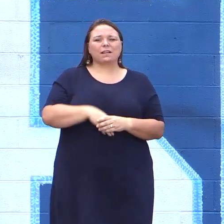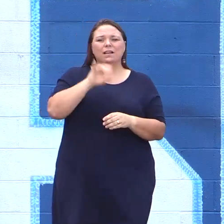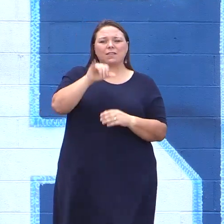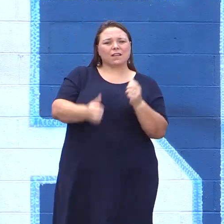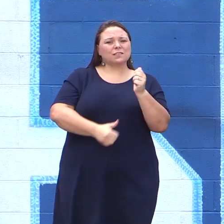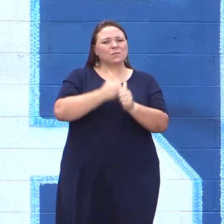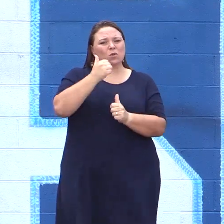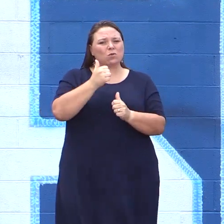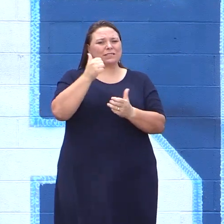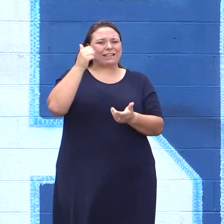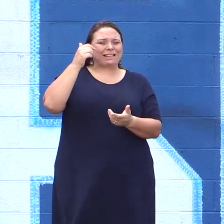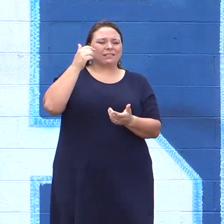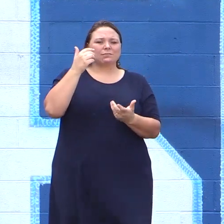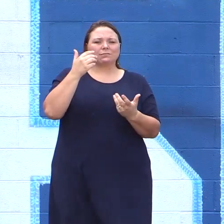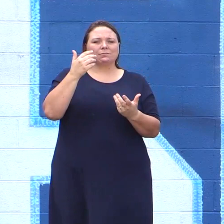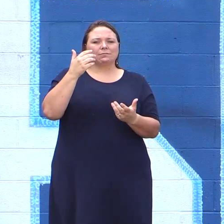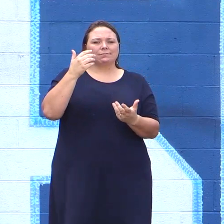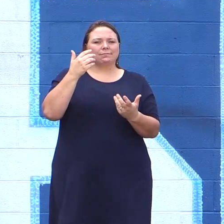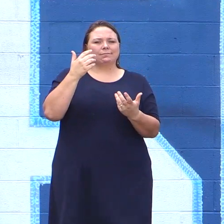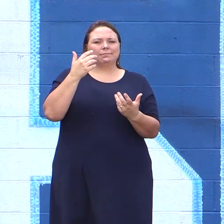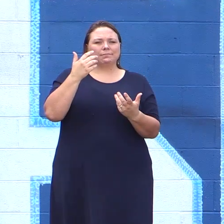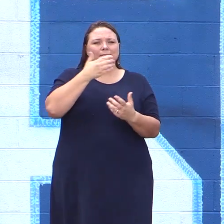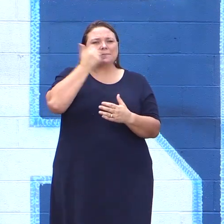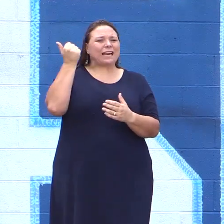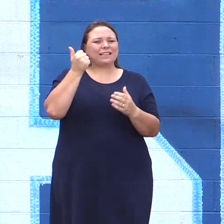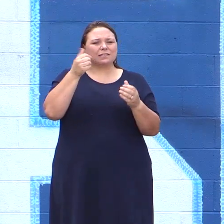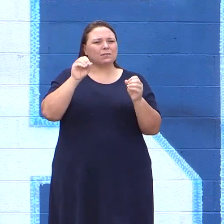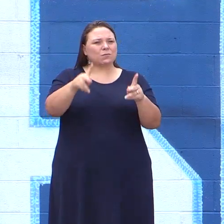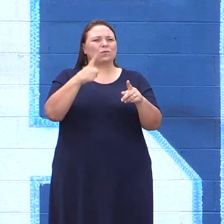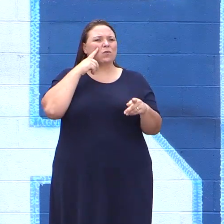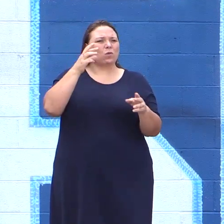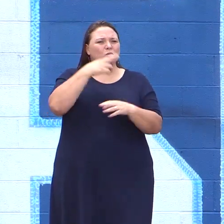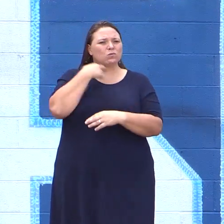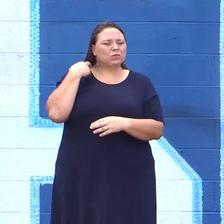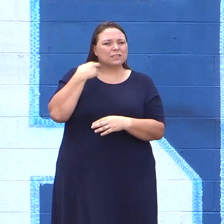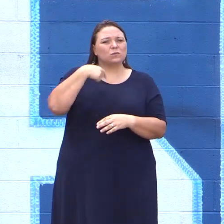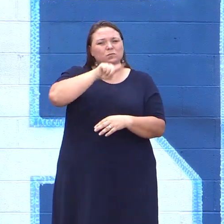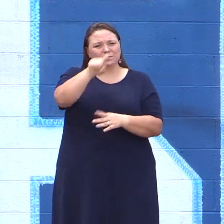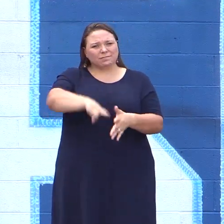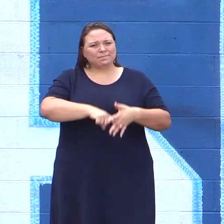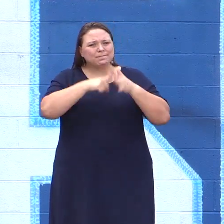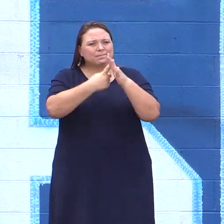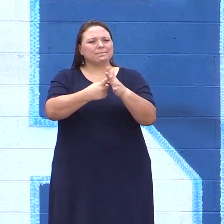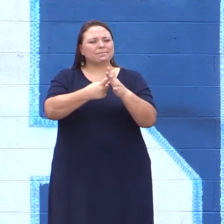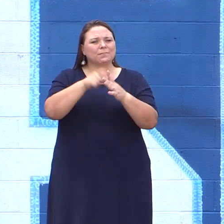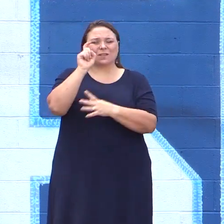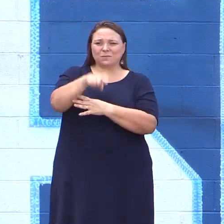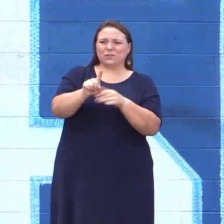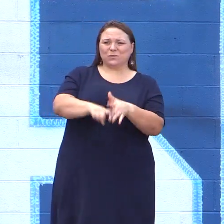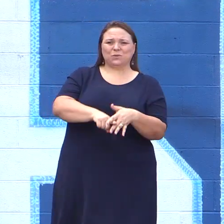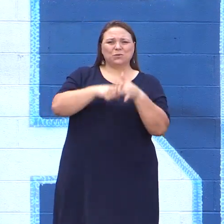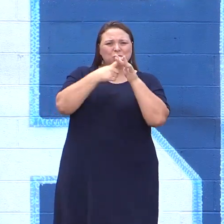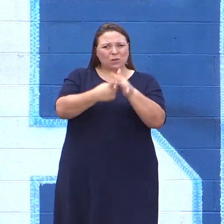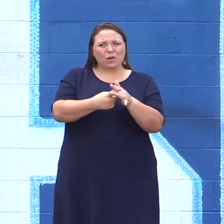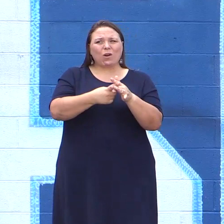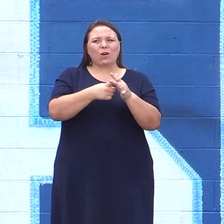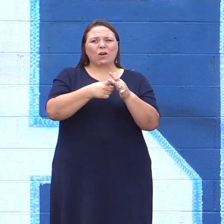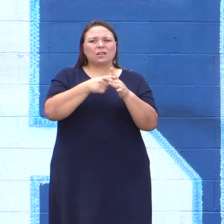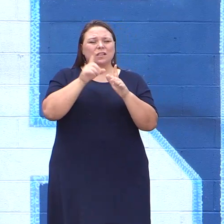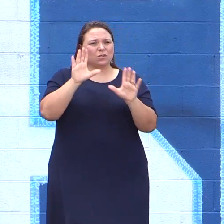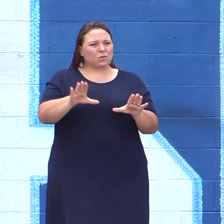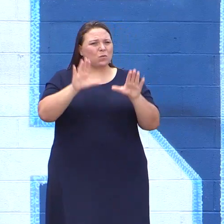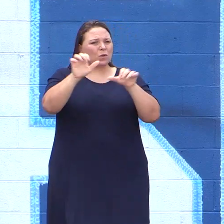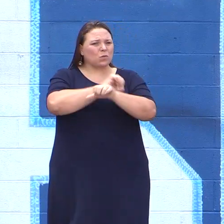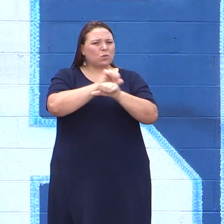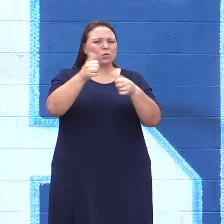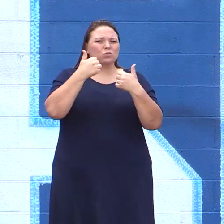amount of risk being managed very well, and we have to start. We have to start in this great work of trying